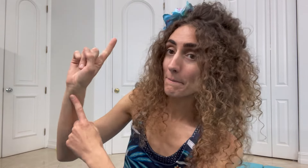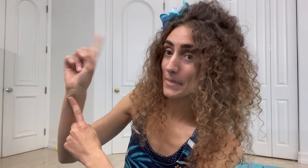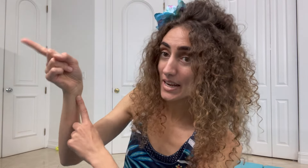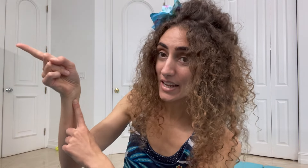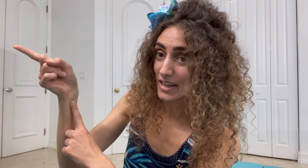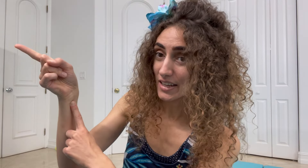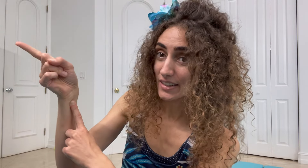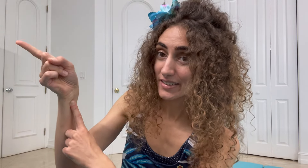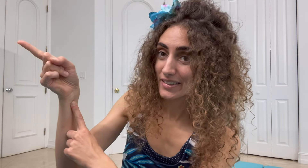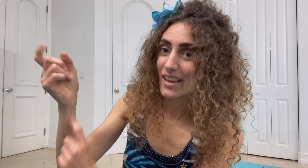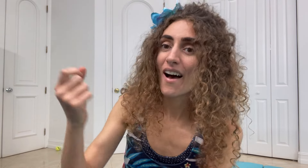10 minutes.